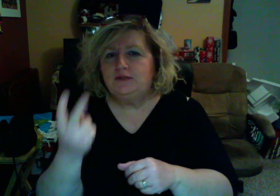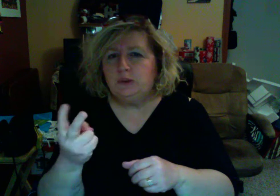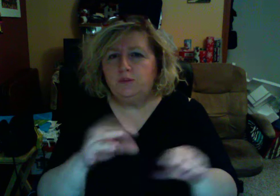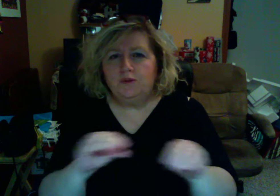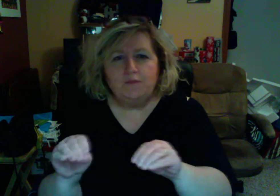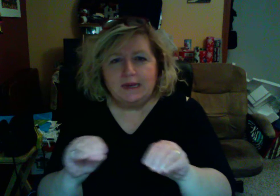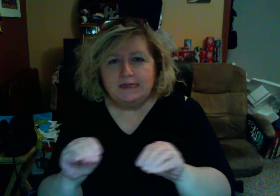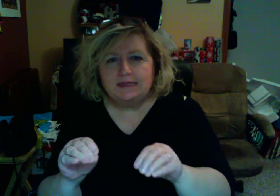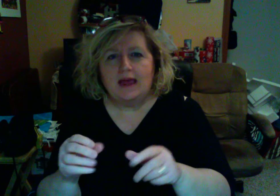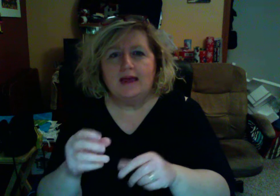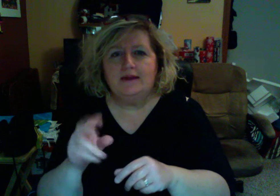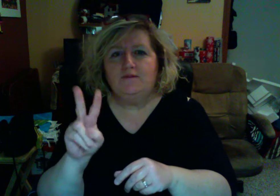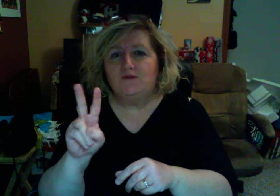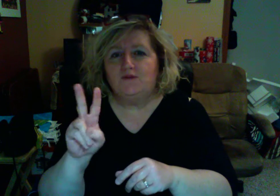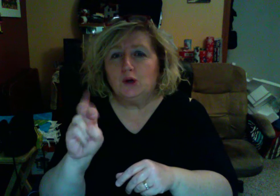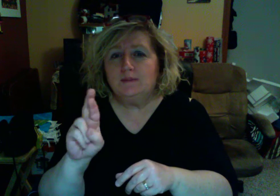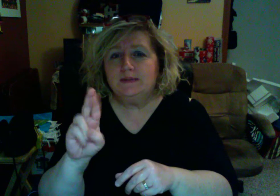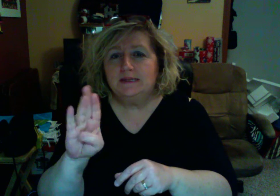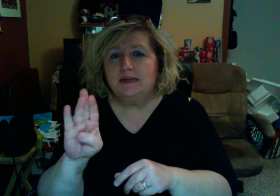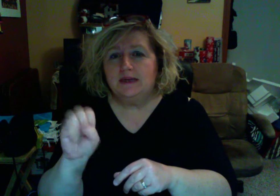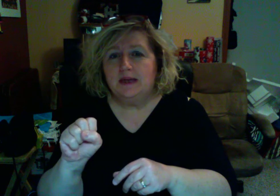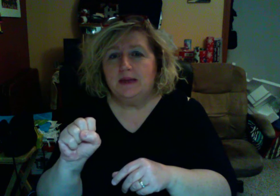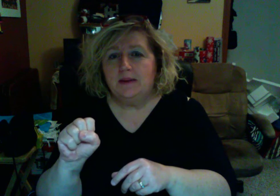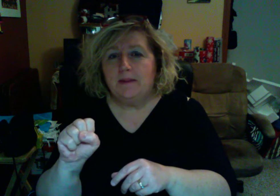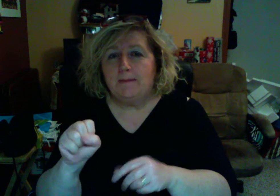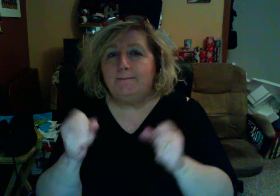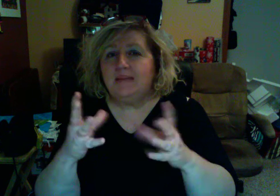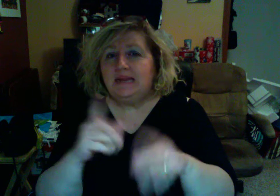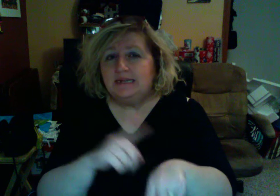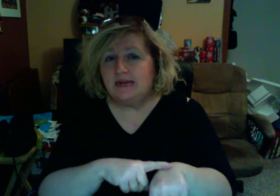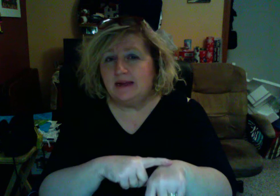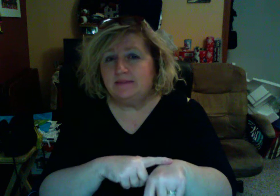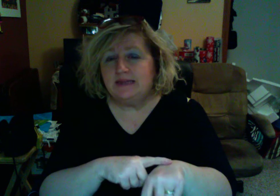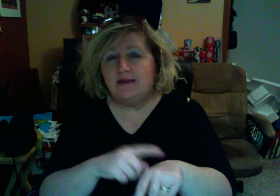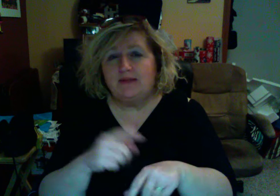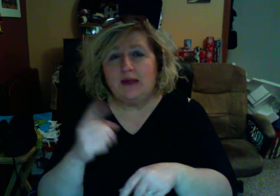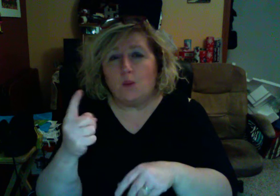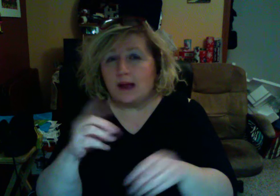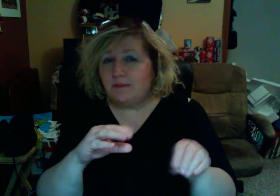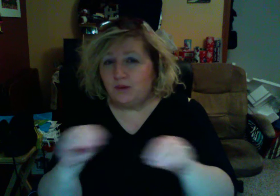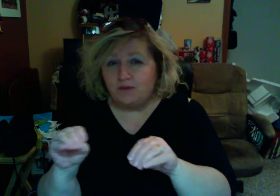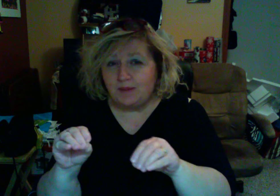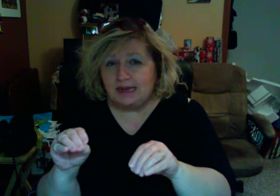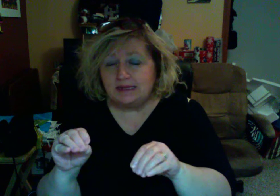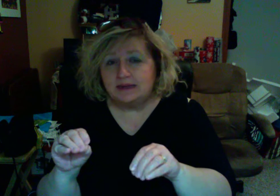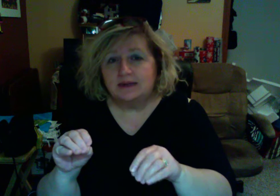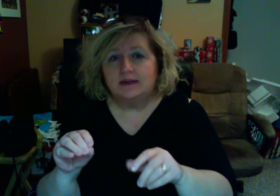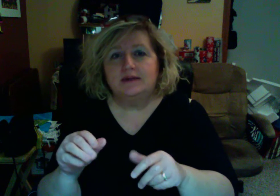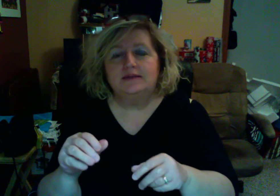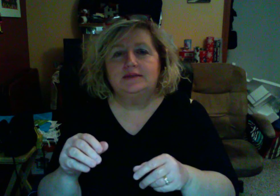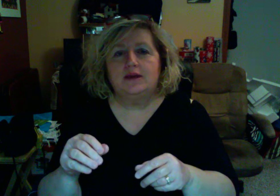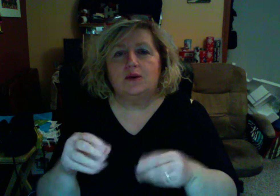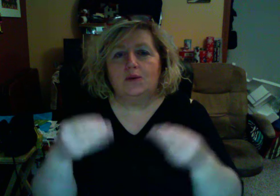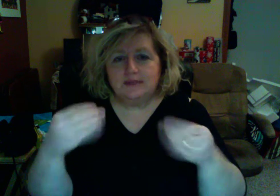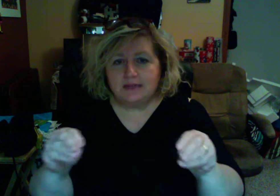2 movements, and verbs many times have 1 movement. So